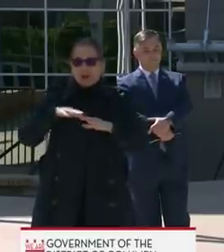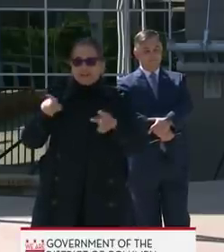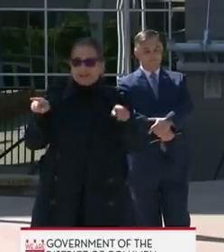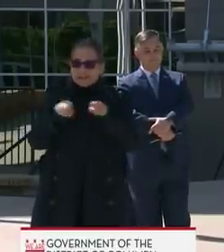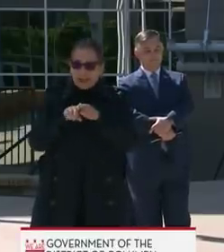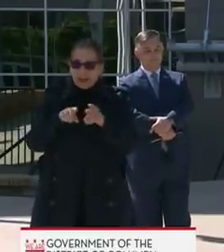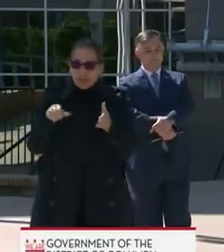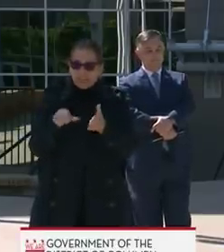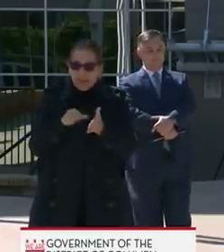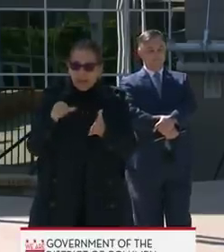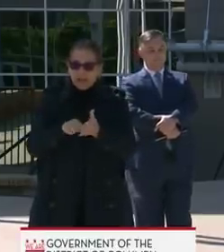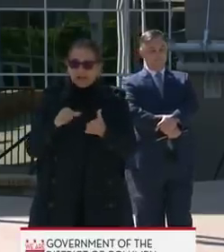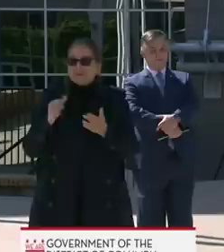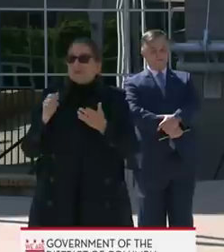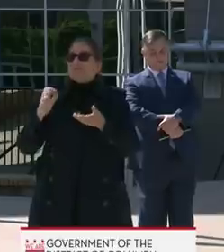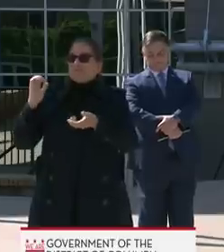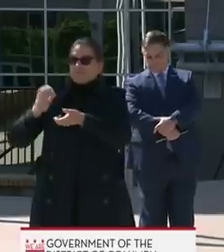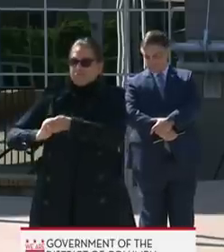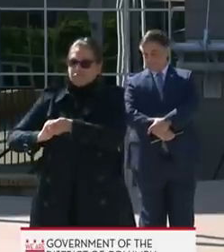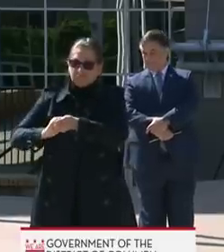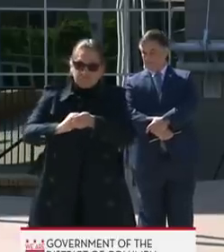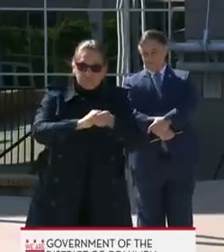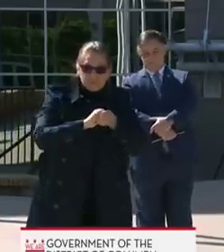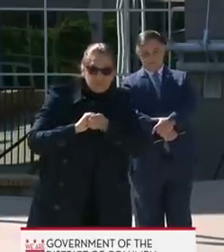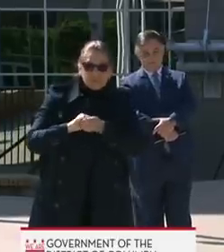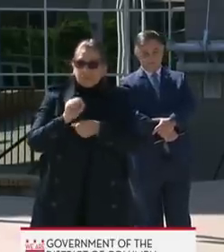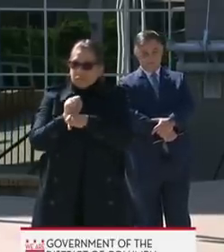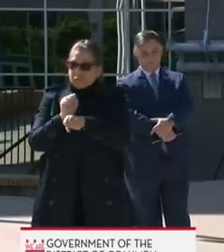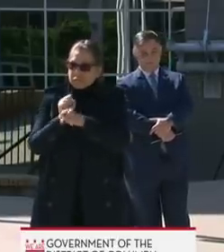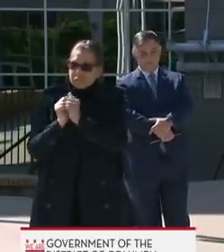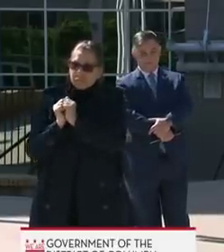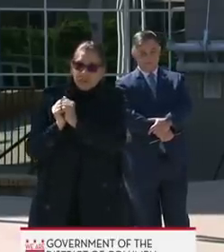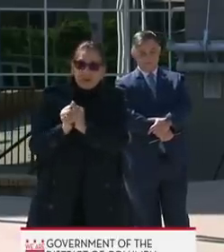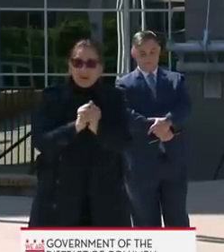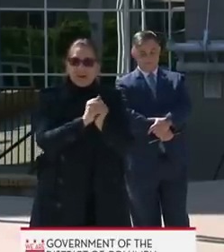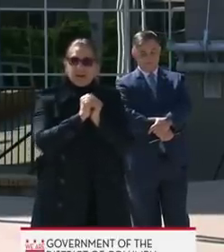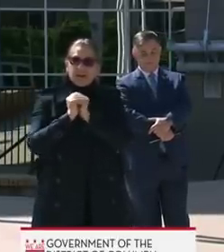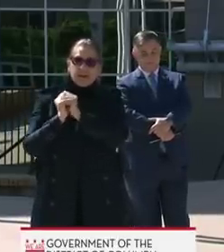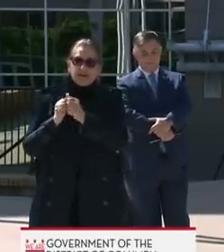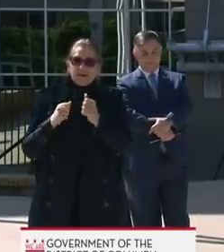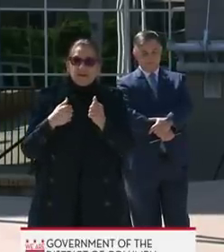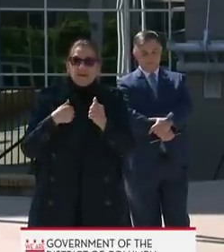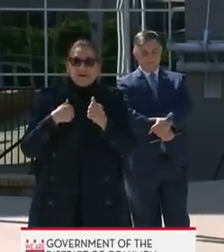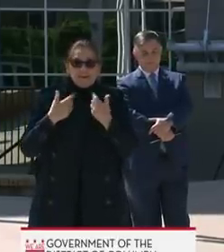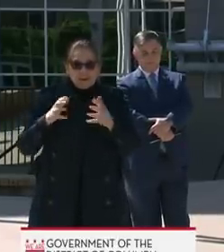The legislation was recirculated on Saturday night, reflecting the